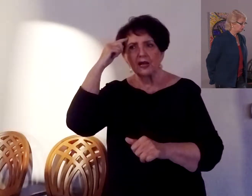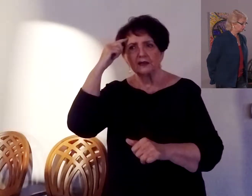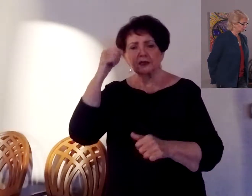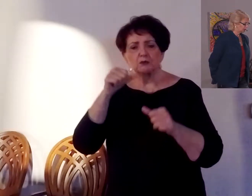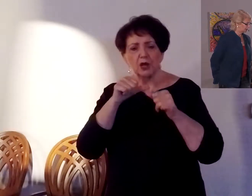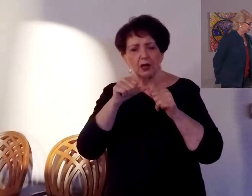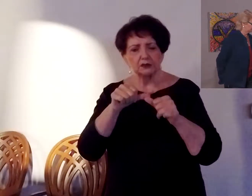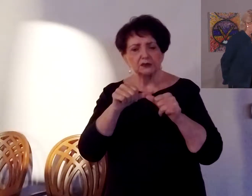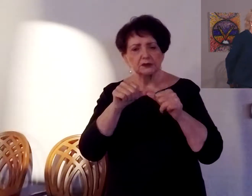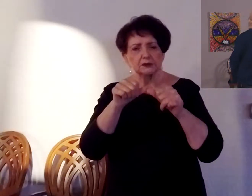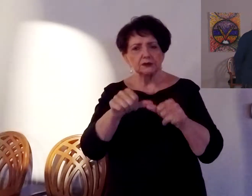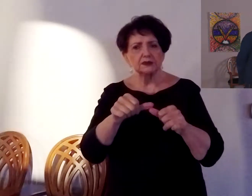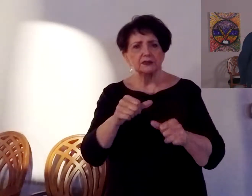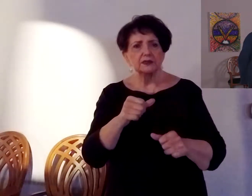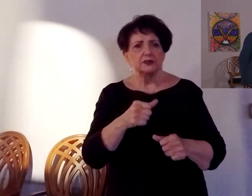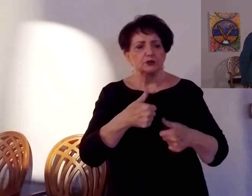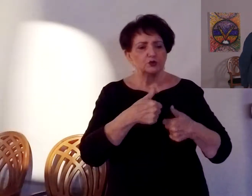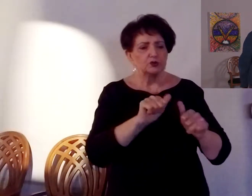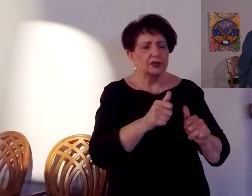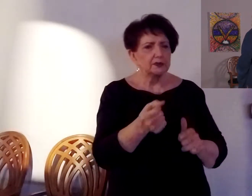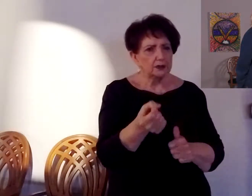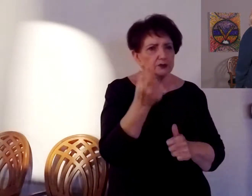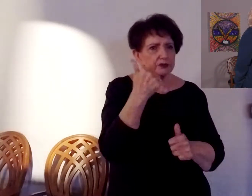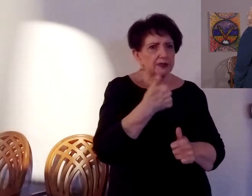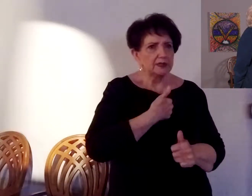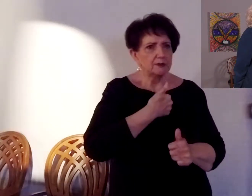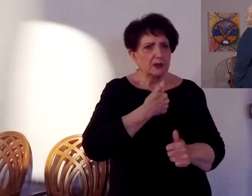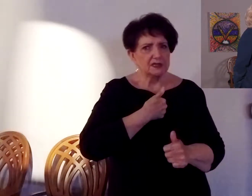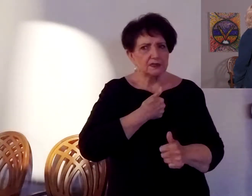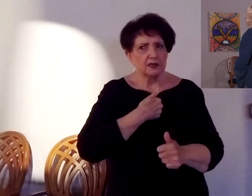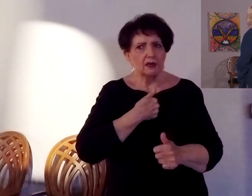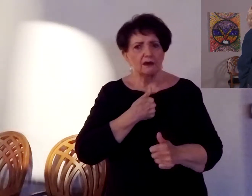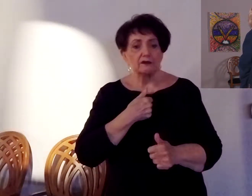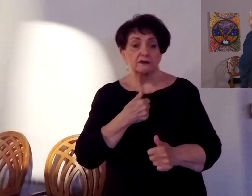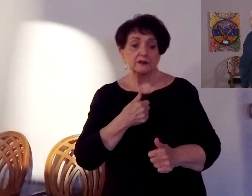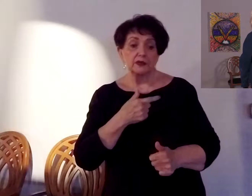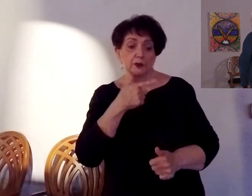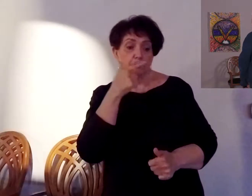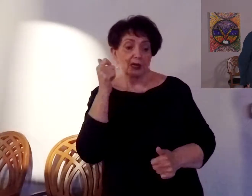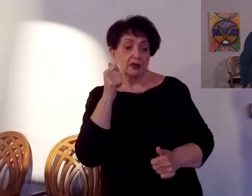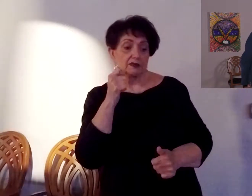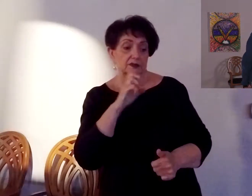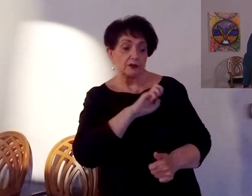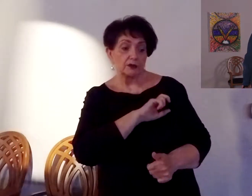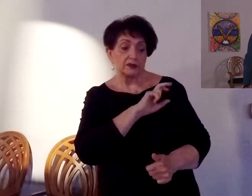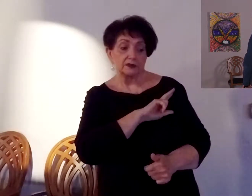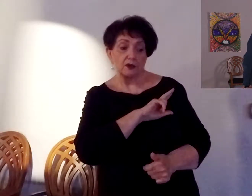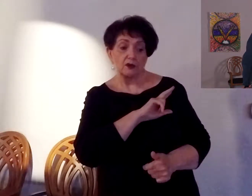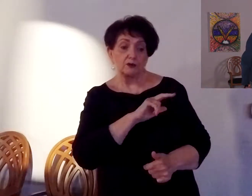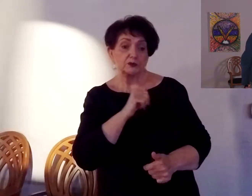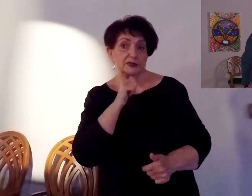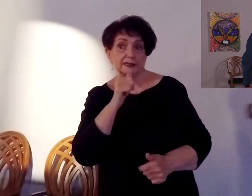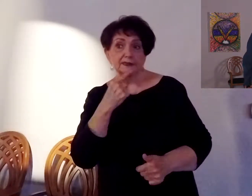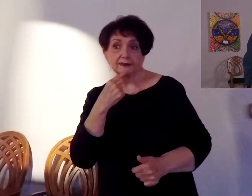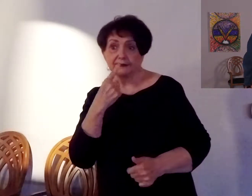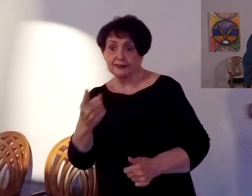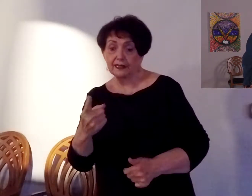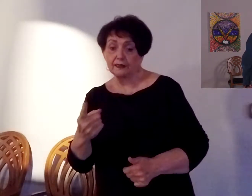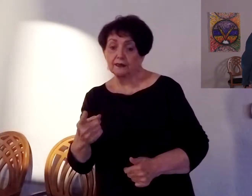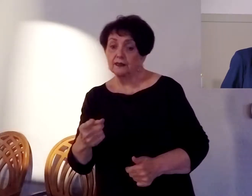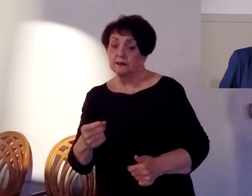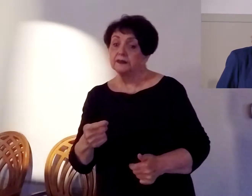my own understanding of it. And just because Ernest didn't say it doesn't mean that a new revelation isn't